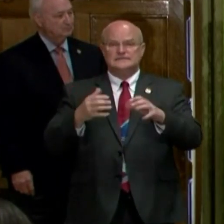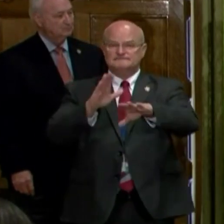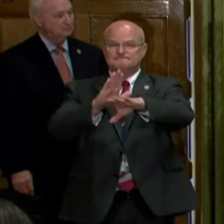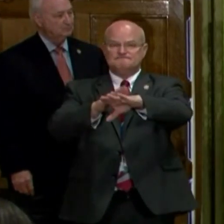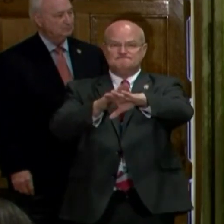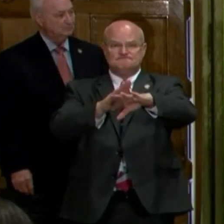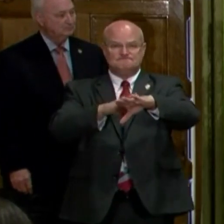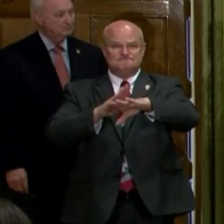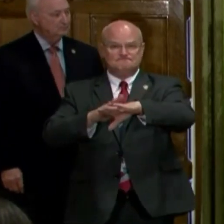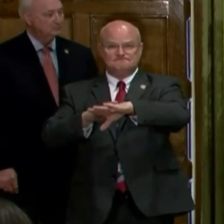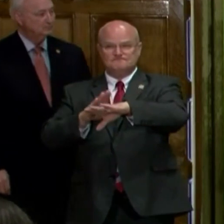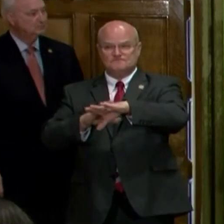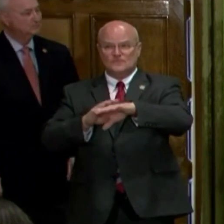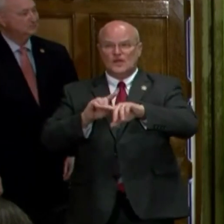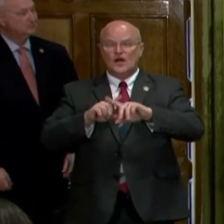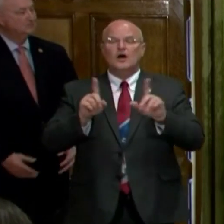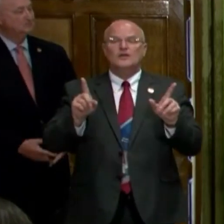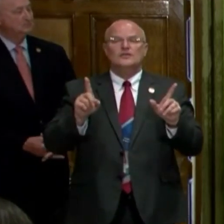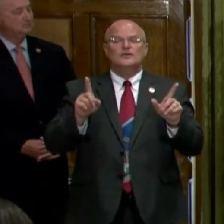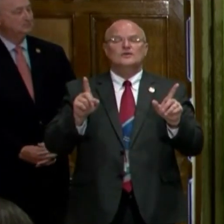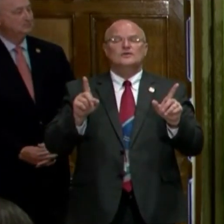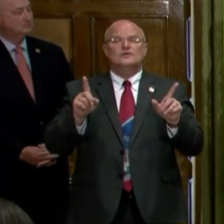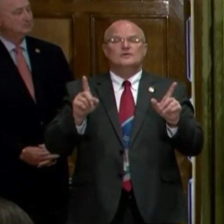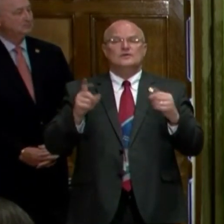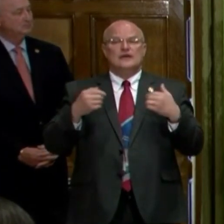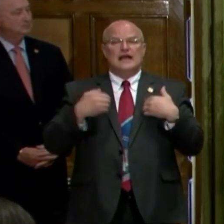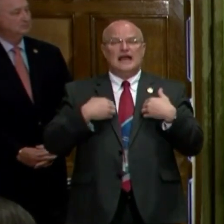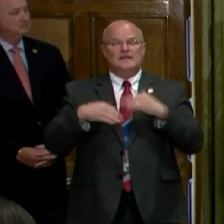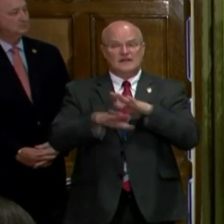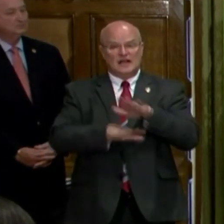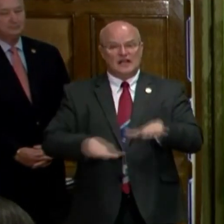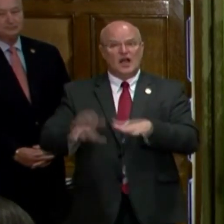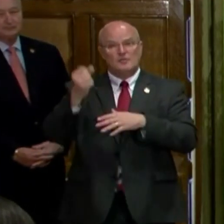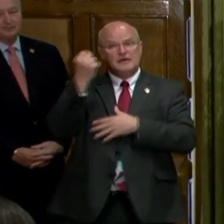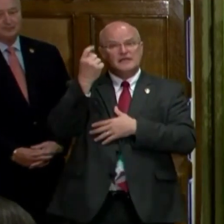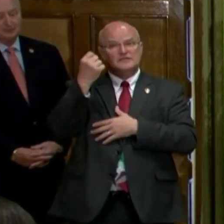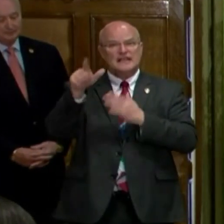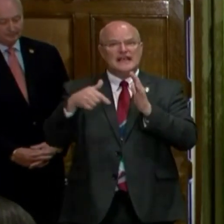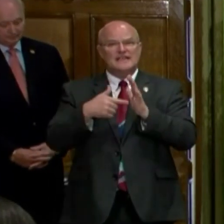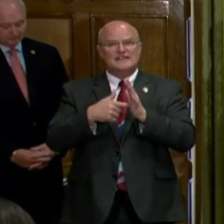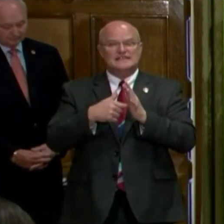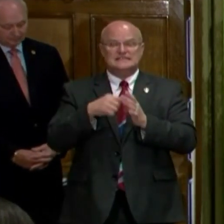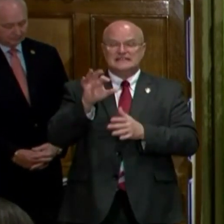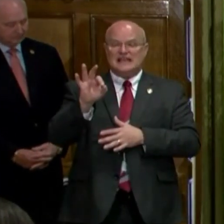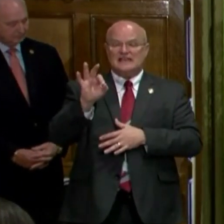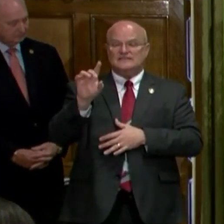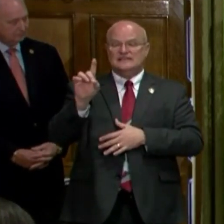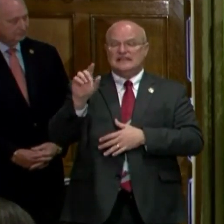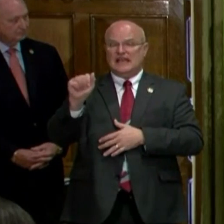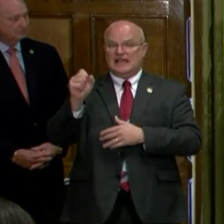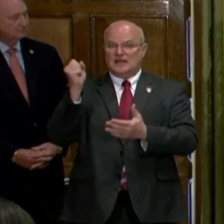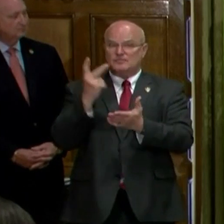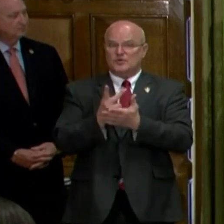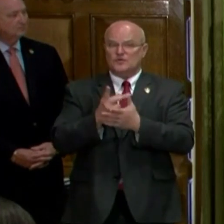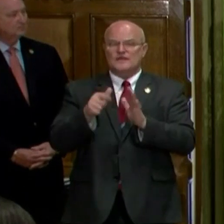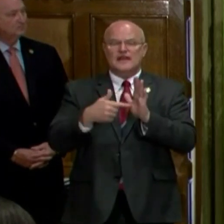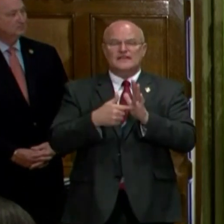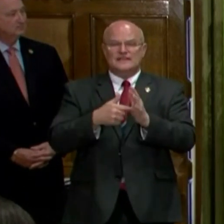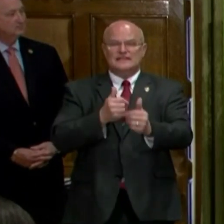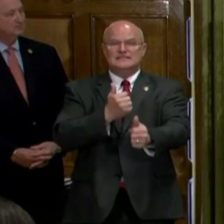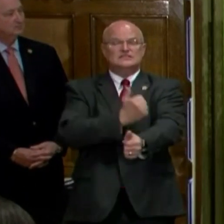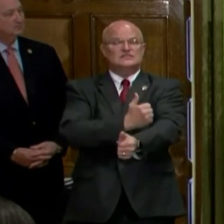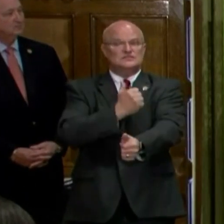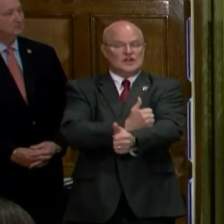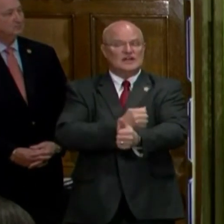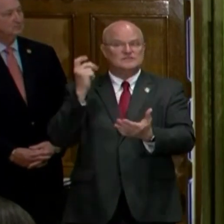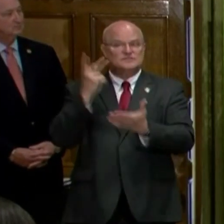of caution. Although there's a common understanding out there that this has been FDA approved, these drugs have been FDA